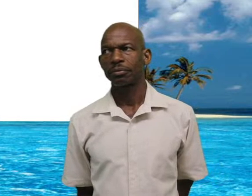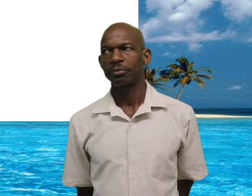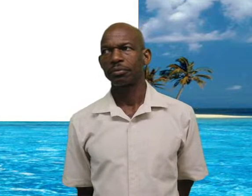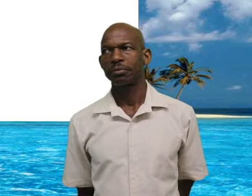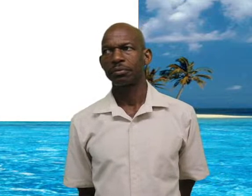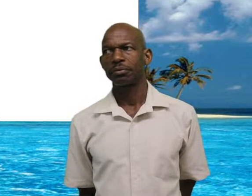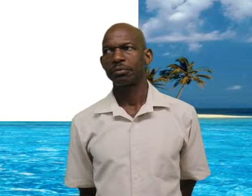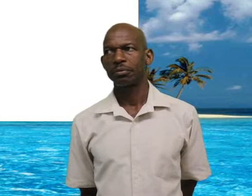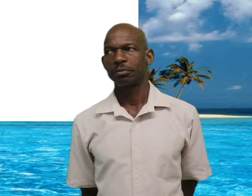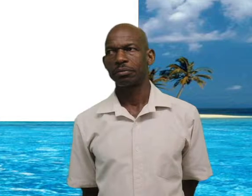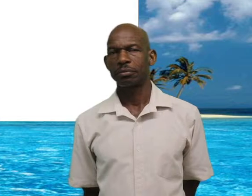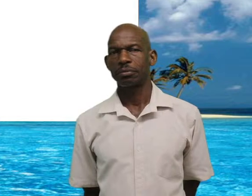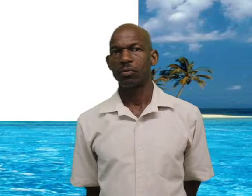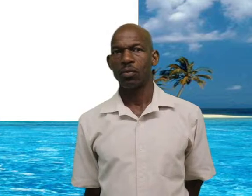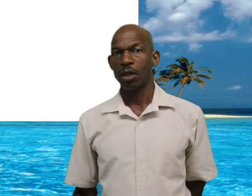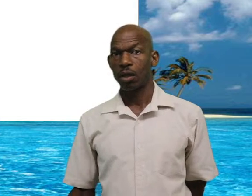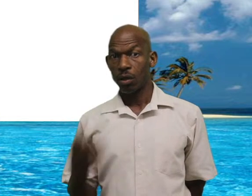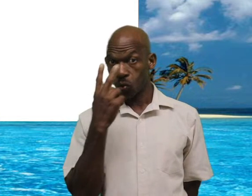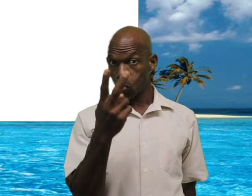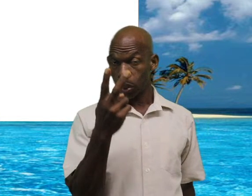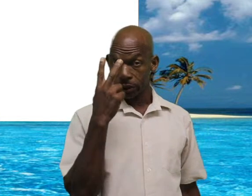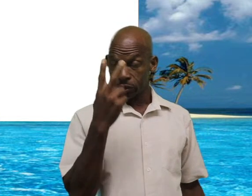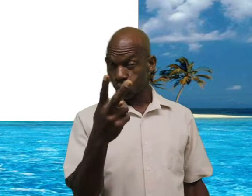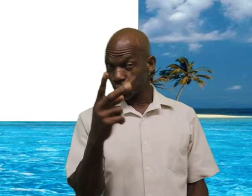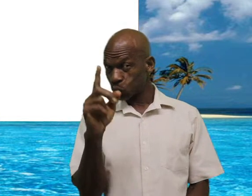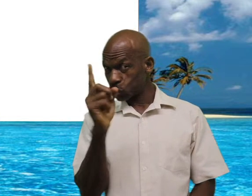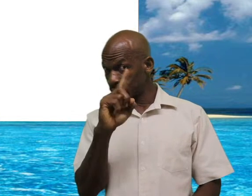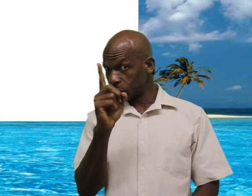Make sure you look at it carefully.